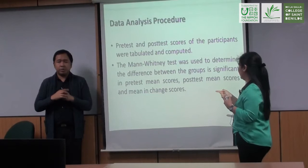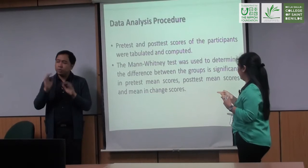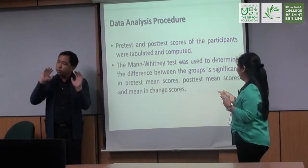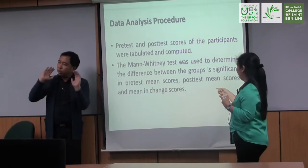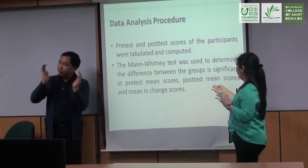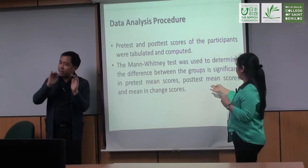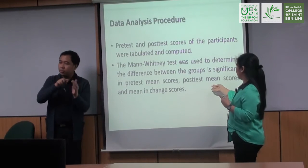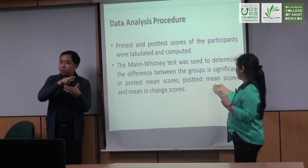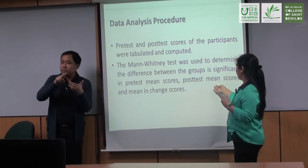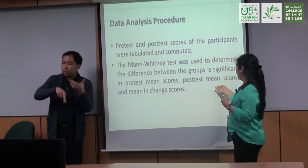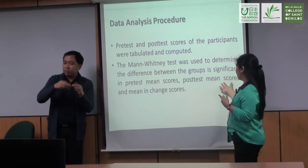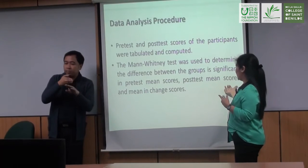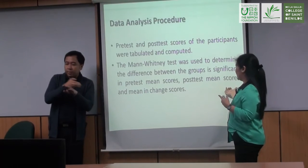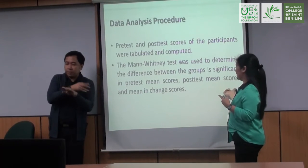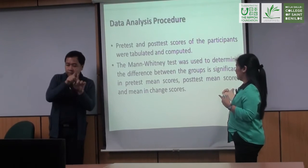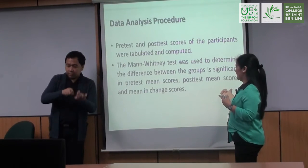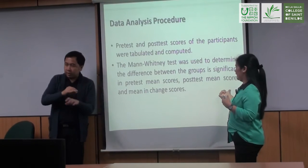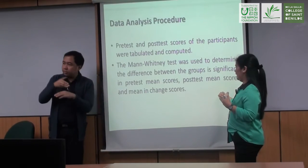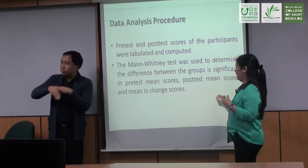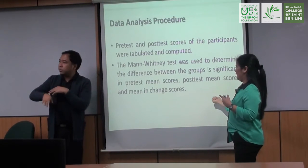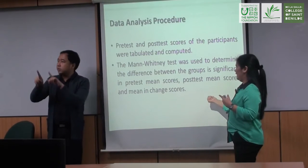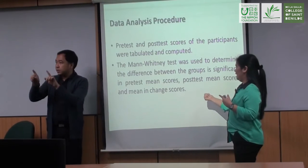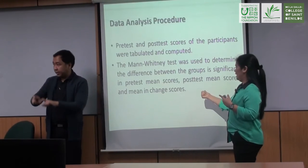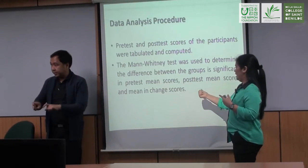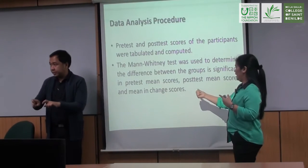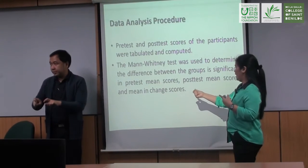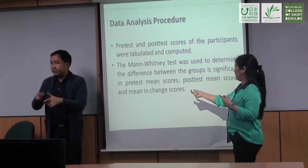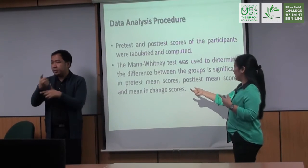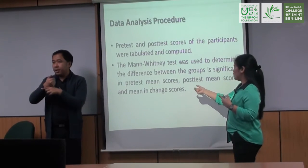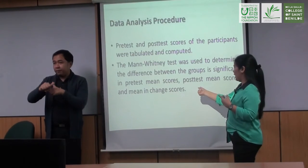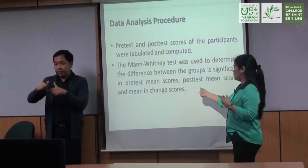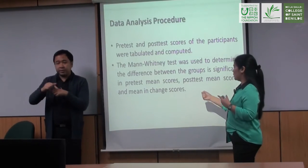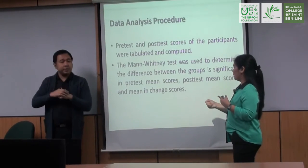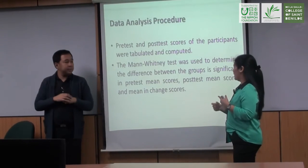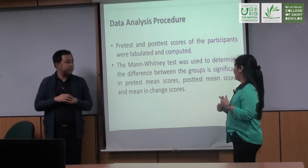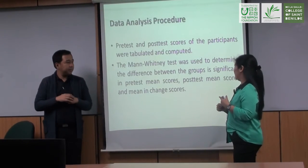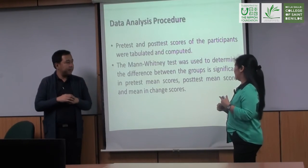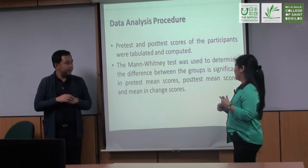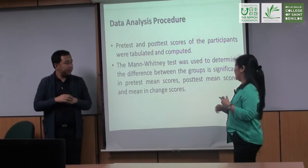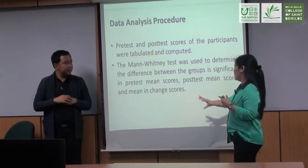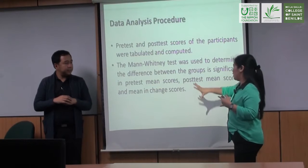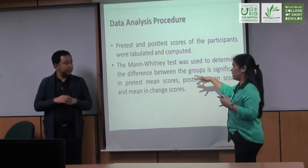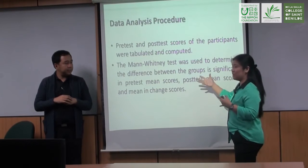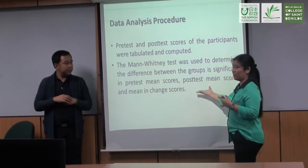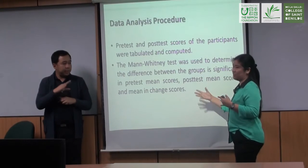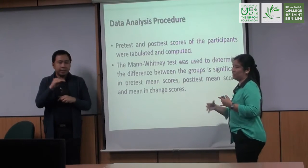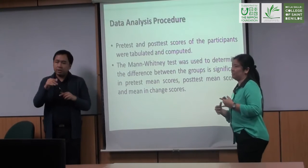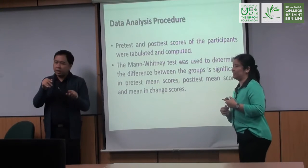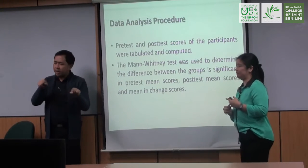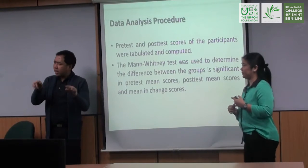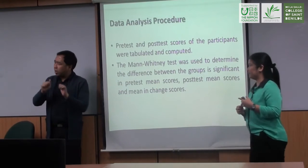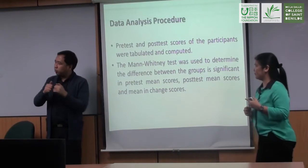scores, post-test mean scores, and then change scores. Changing